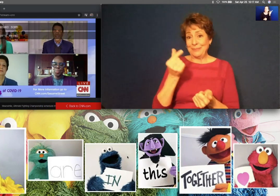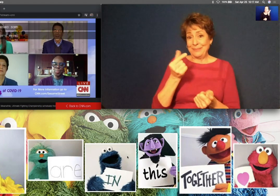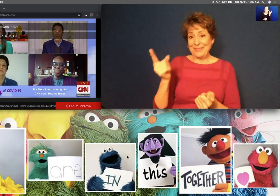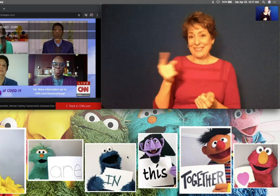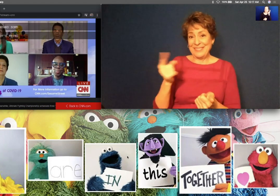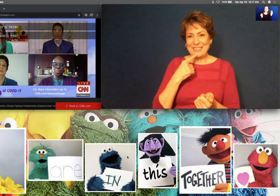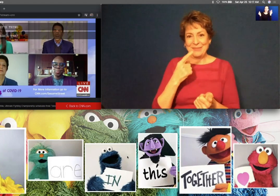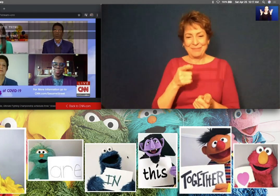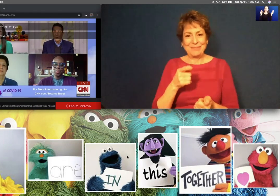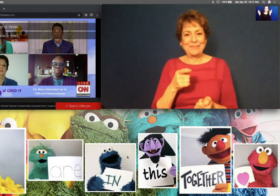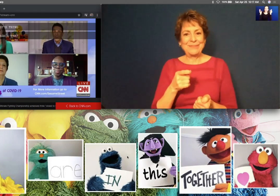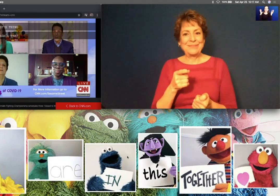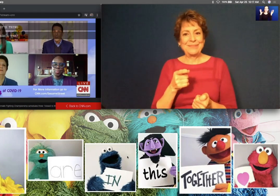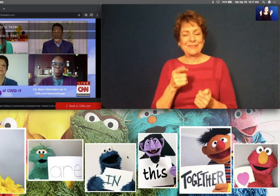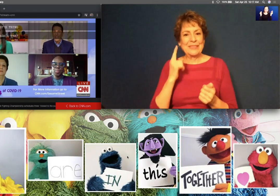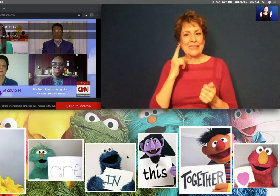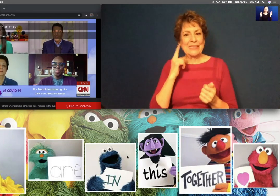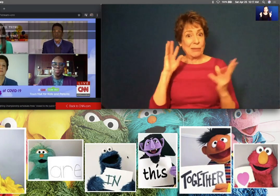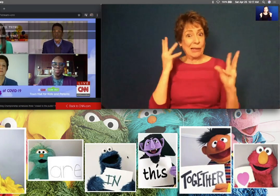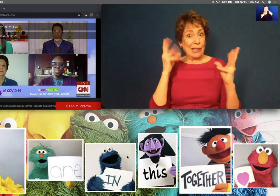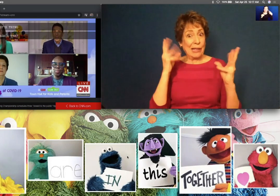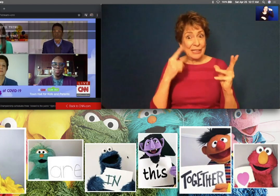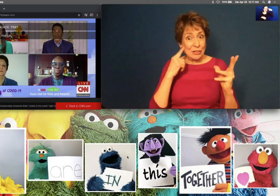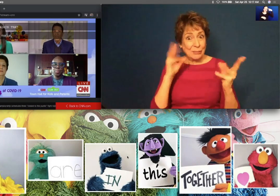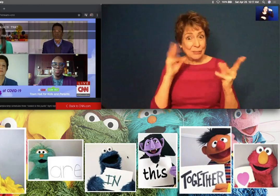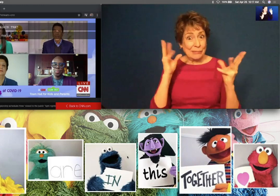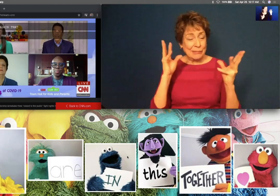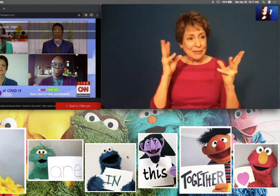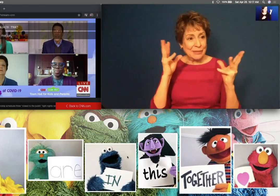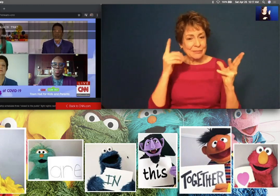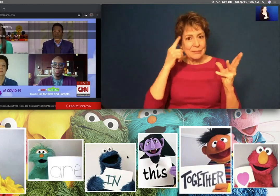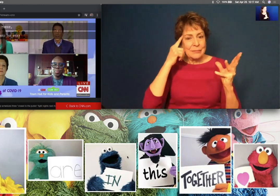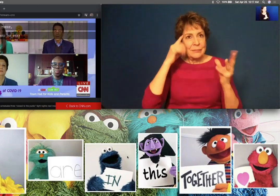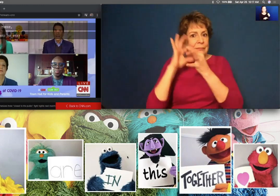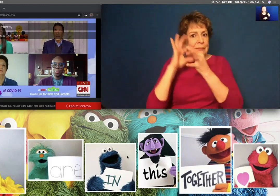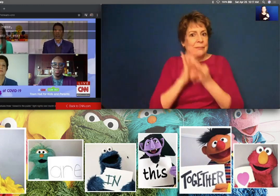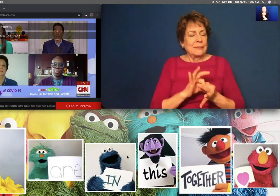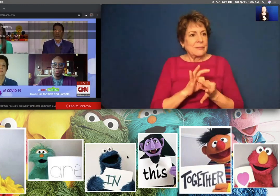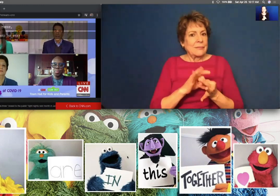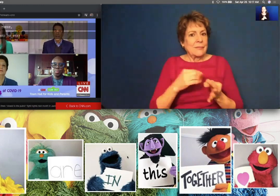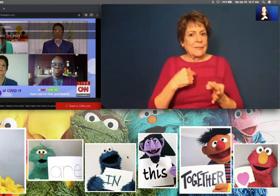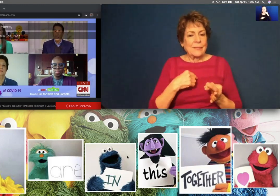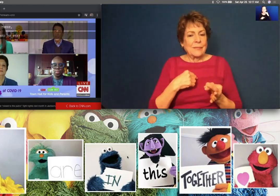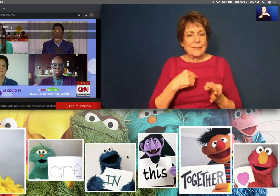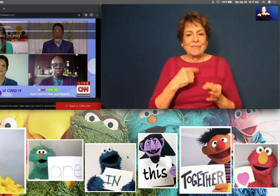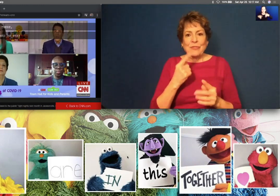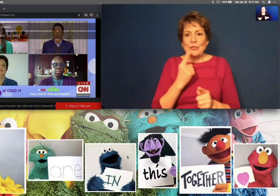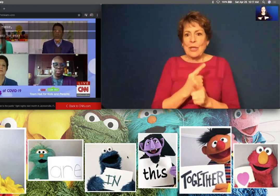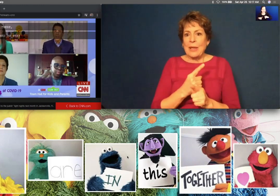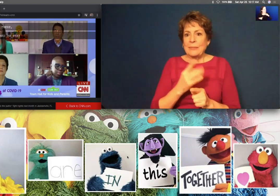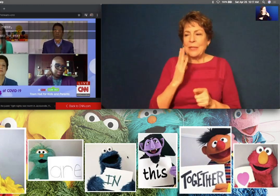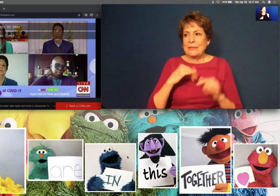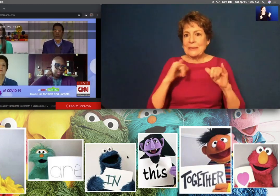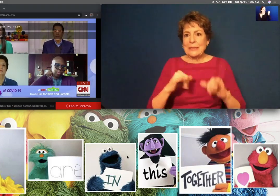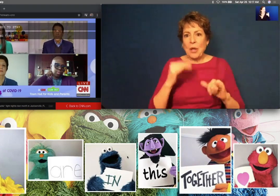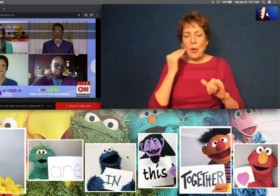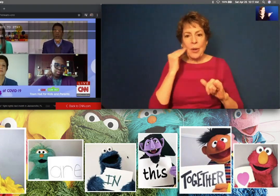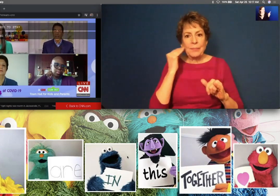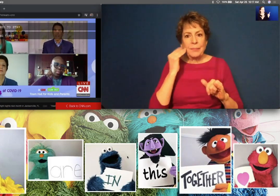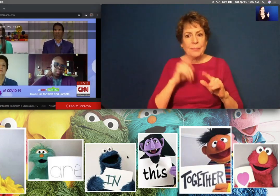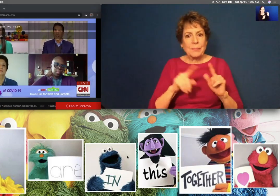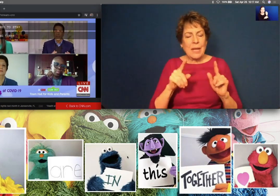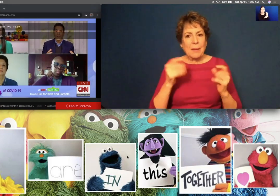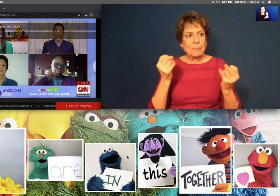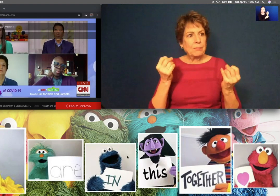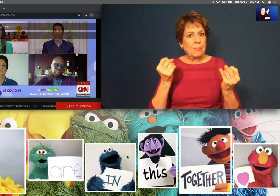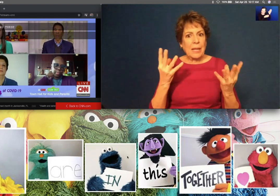at home, who are doing these important jobs. And Dr. Jackie, I think, as we know, many of the people who are on the front line,